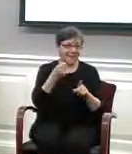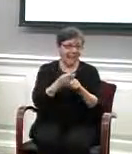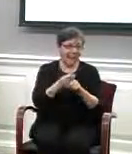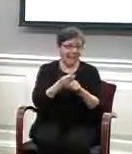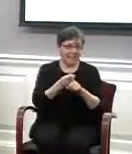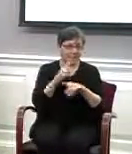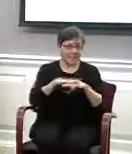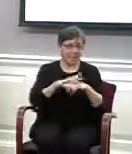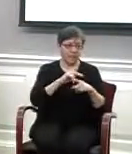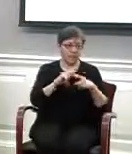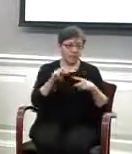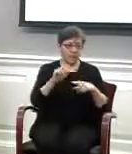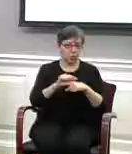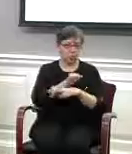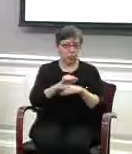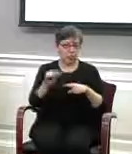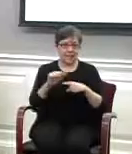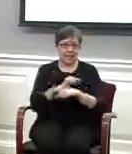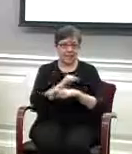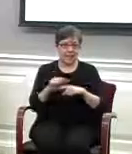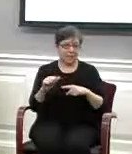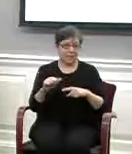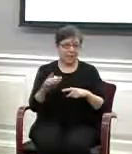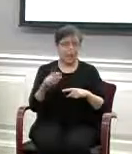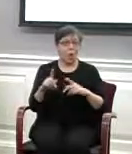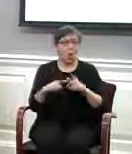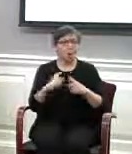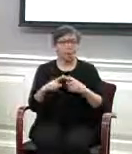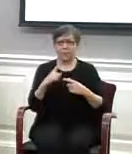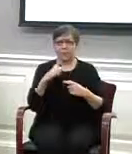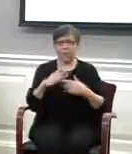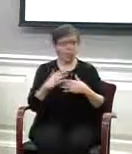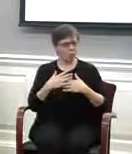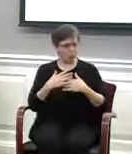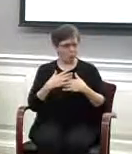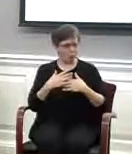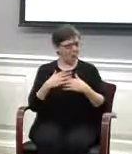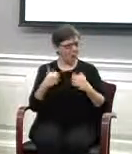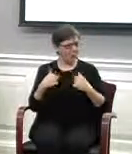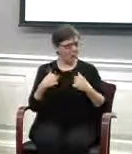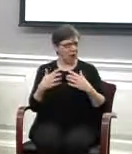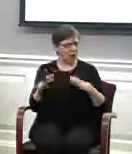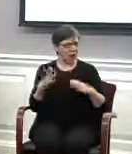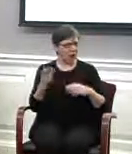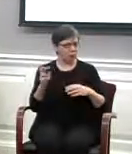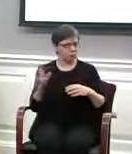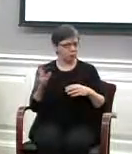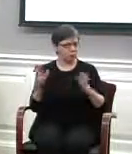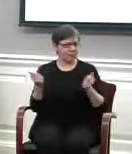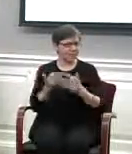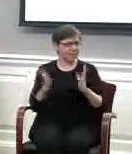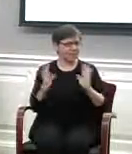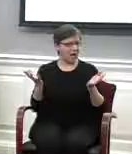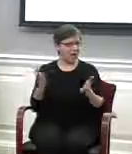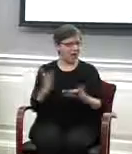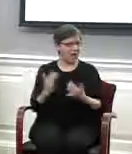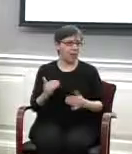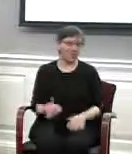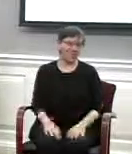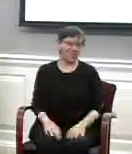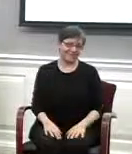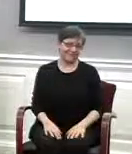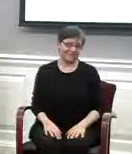professional training, or is it one thing that then people can defend themselves if they see we have human rights, which, you know, it's all fine now. So I would